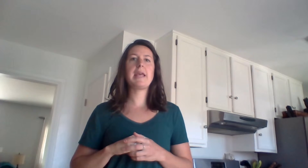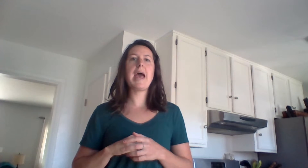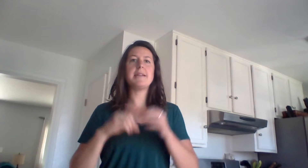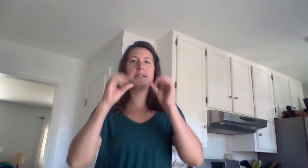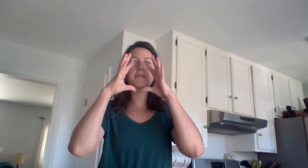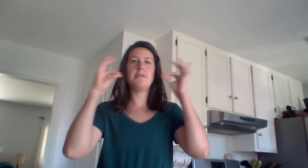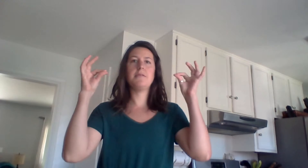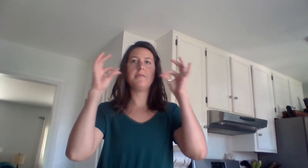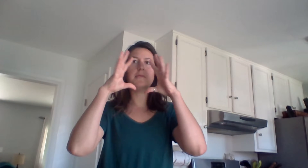cat,